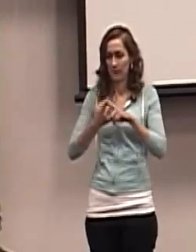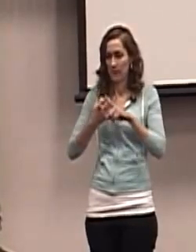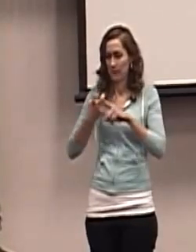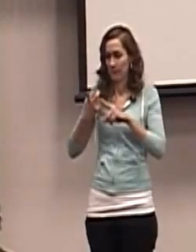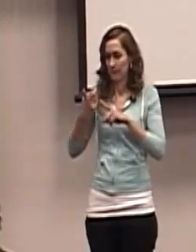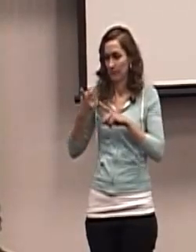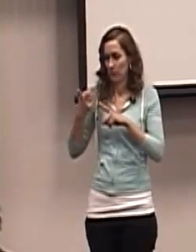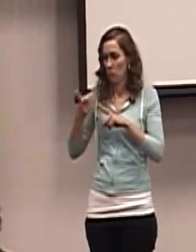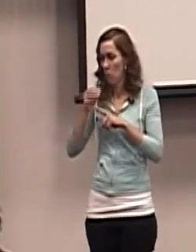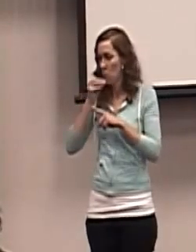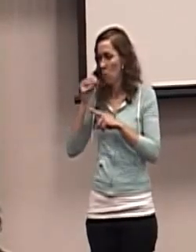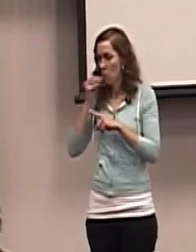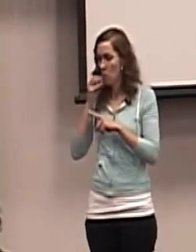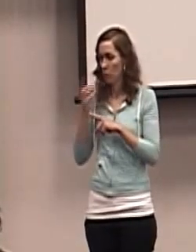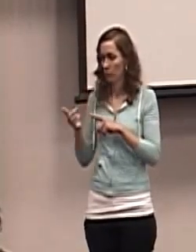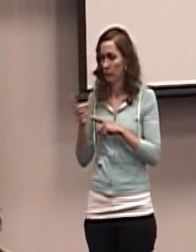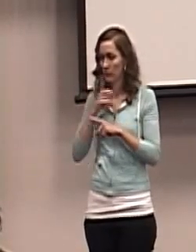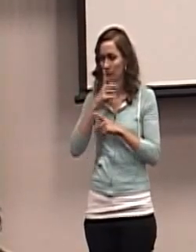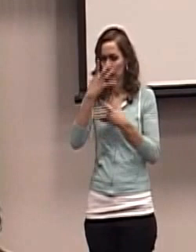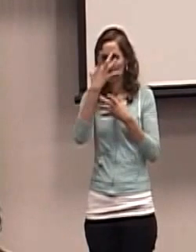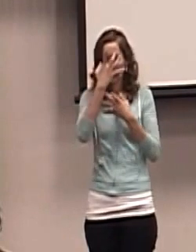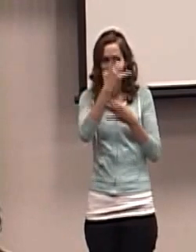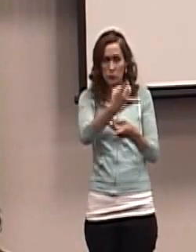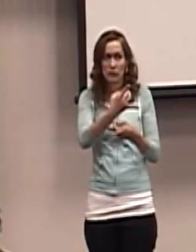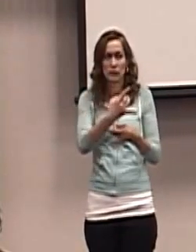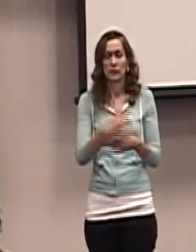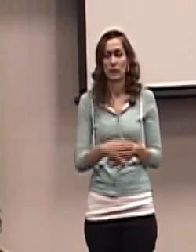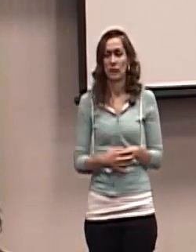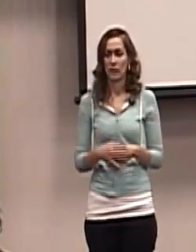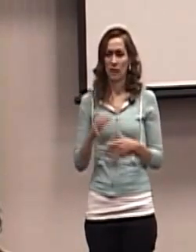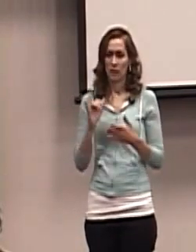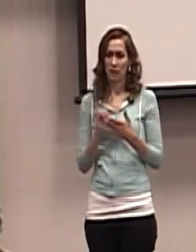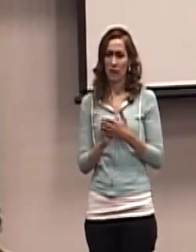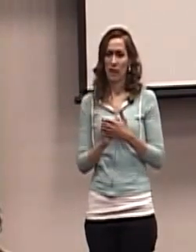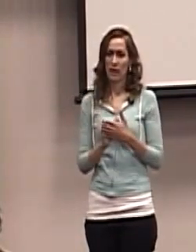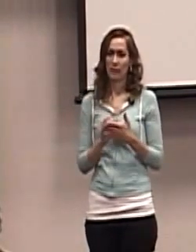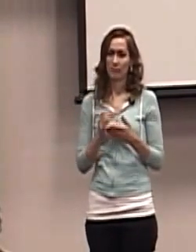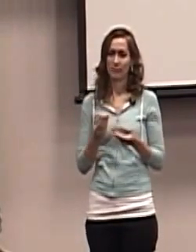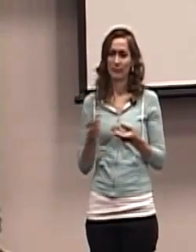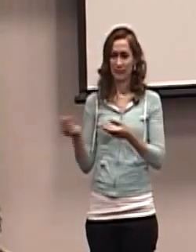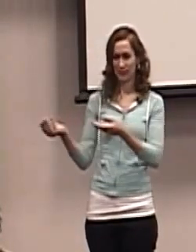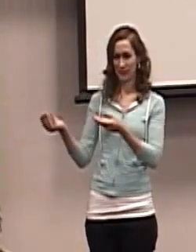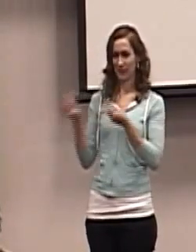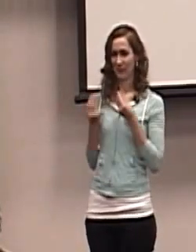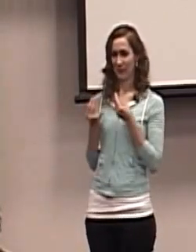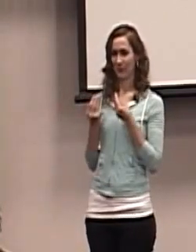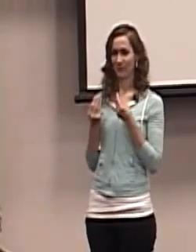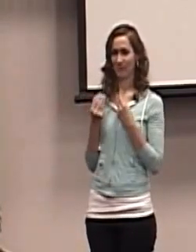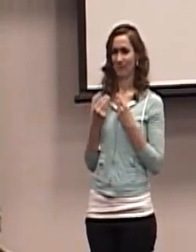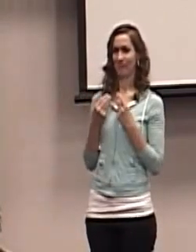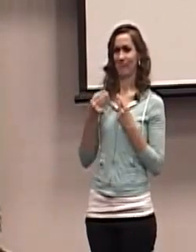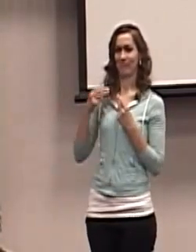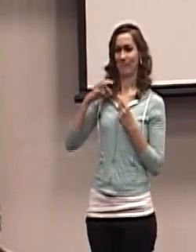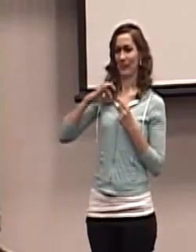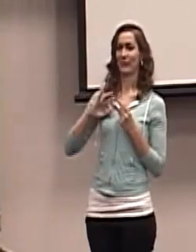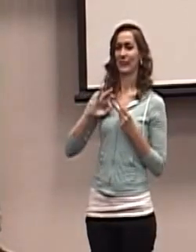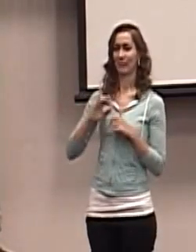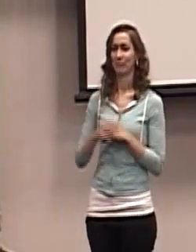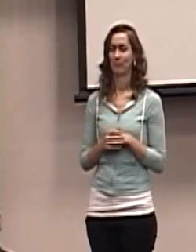come from that's really interested in you. And I think that probably gives you as much benefit as